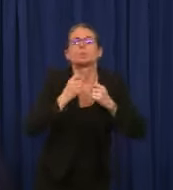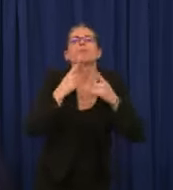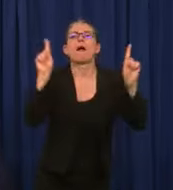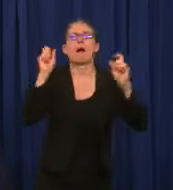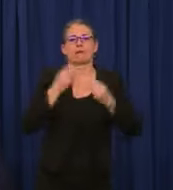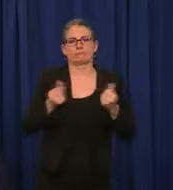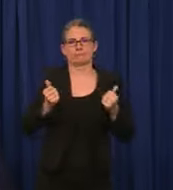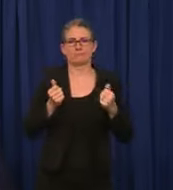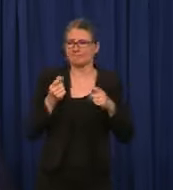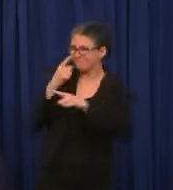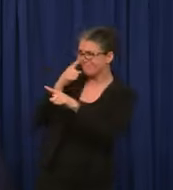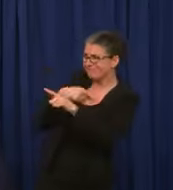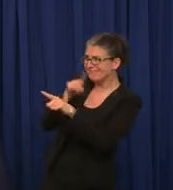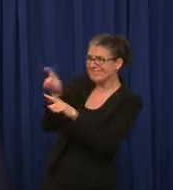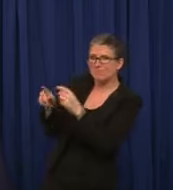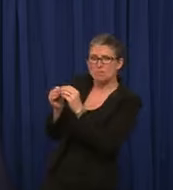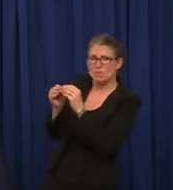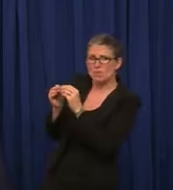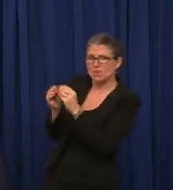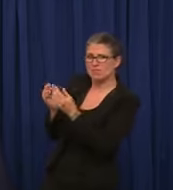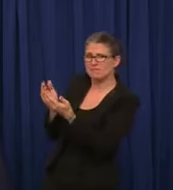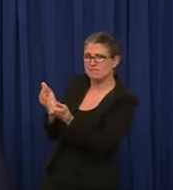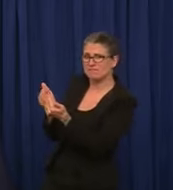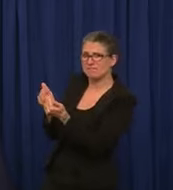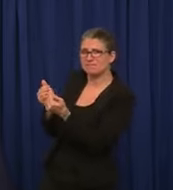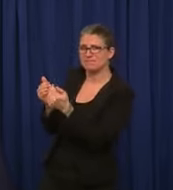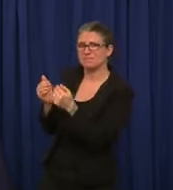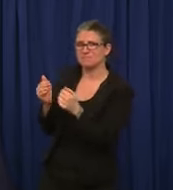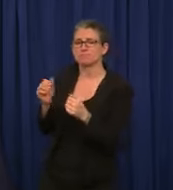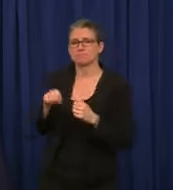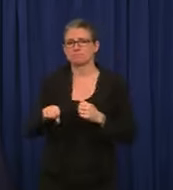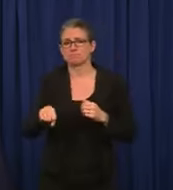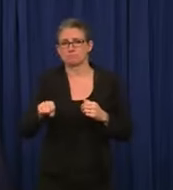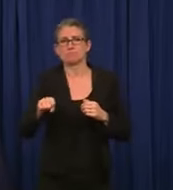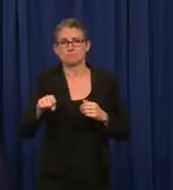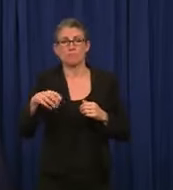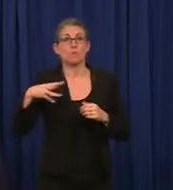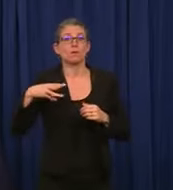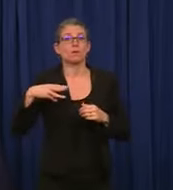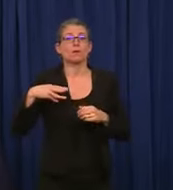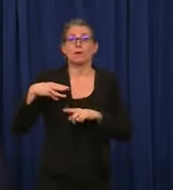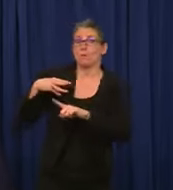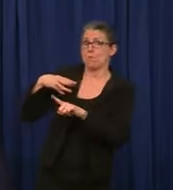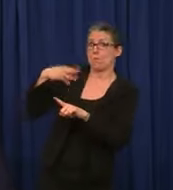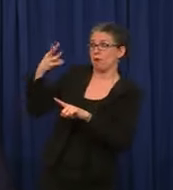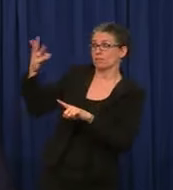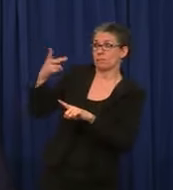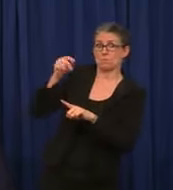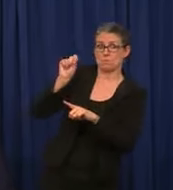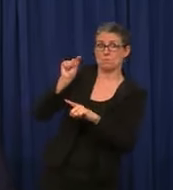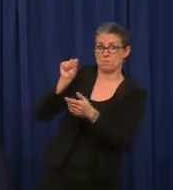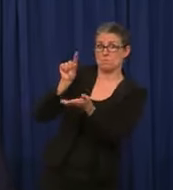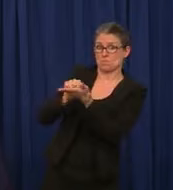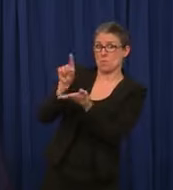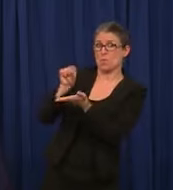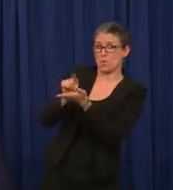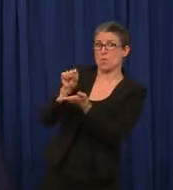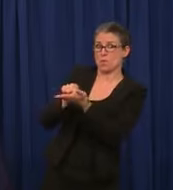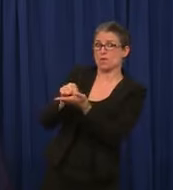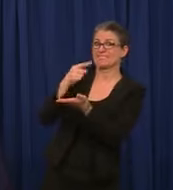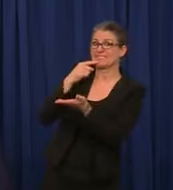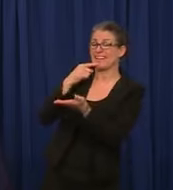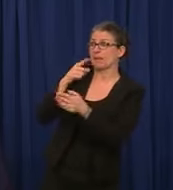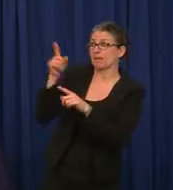The Washington Post reported today that the national stockpile is almost completely depleted. Where would those come